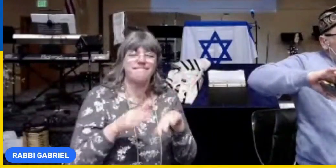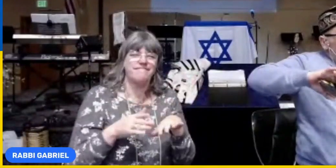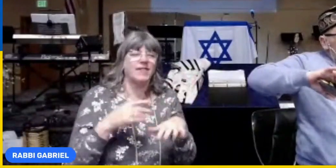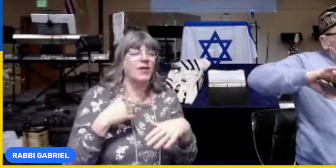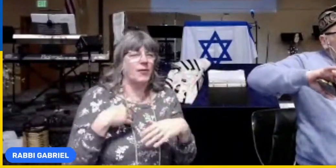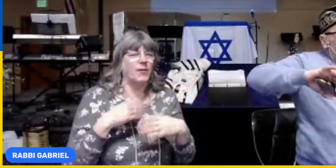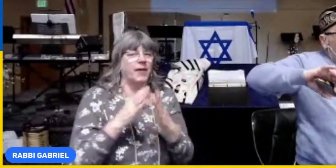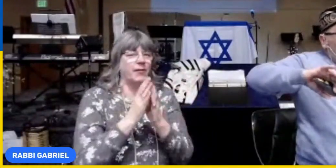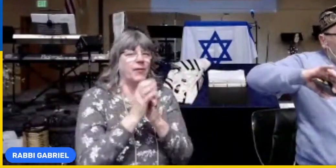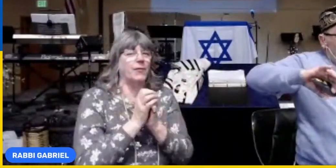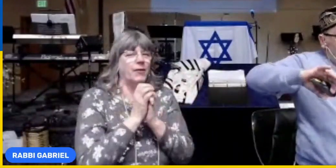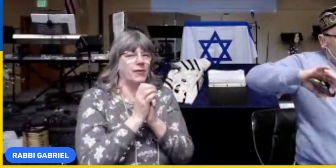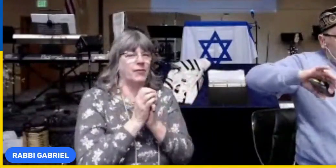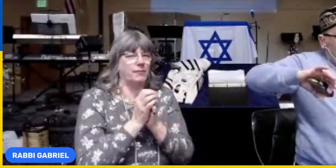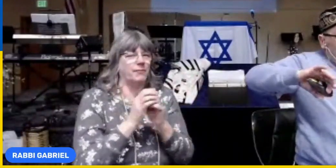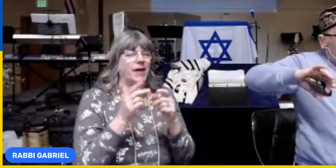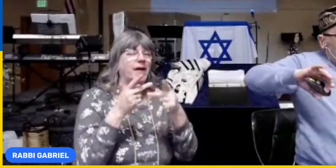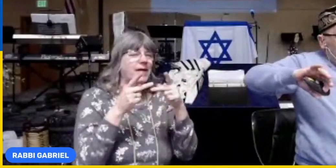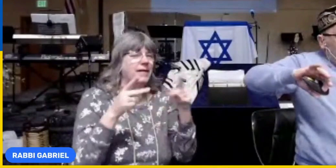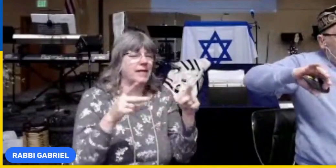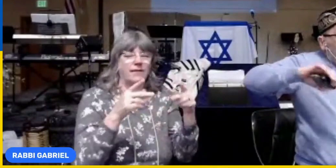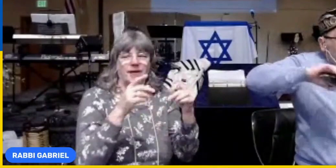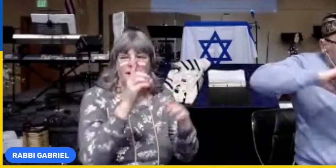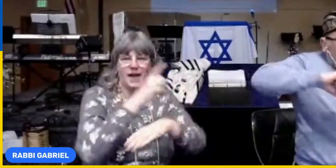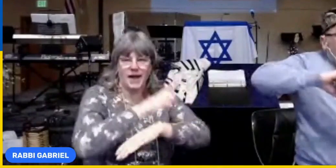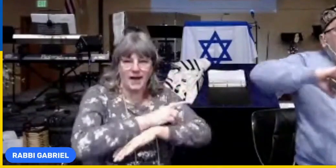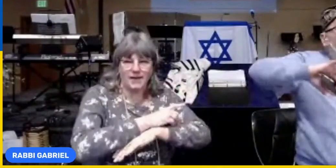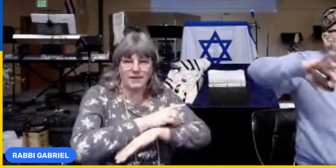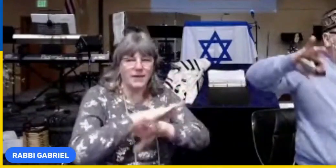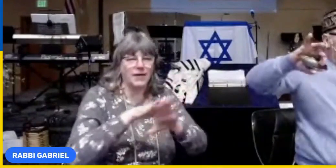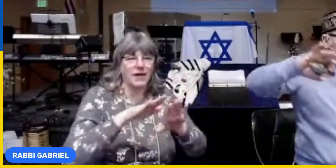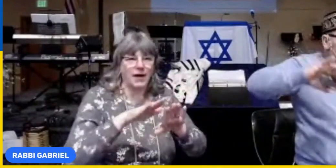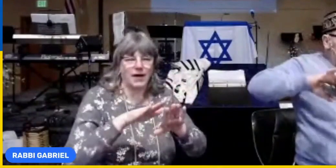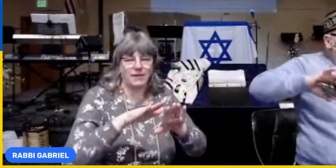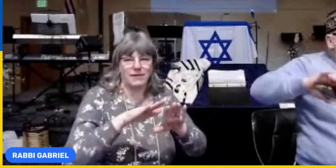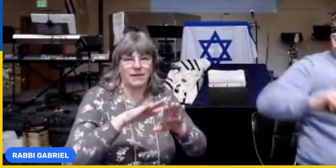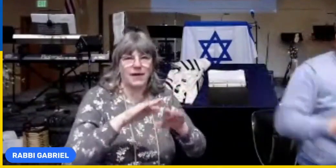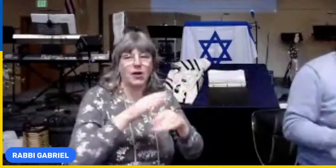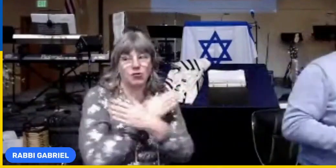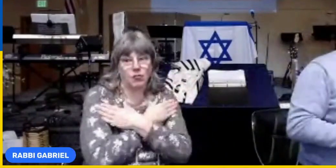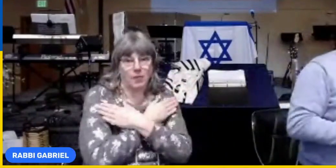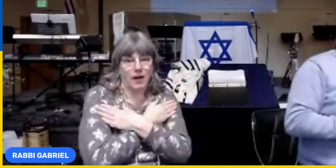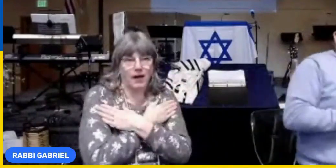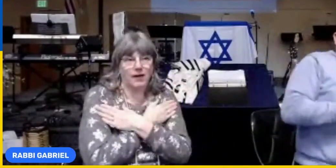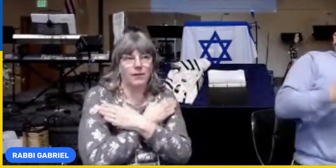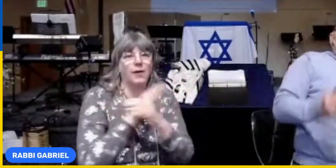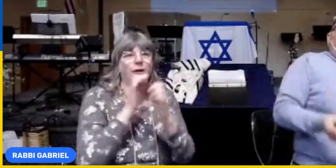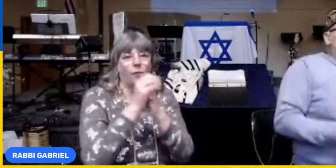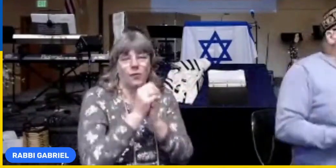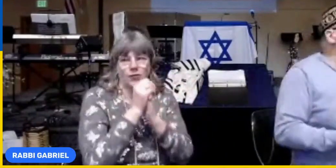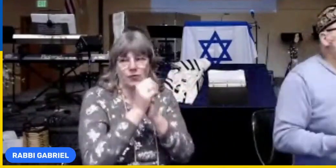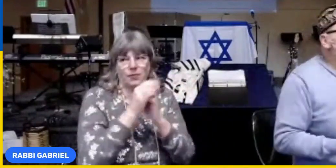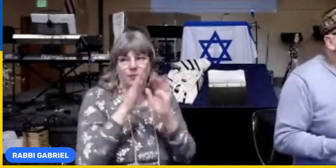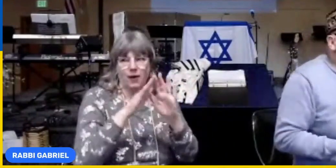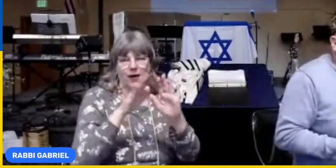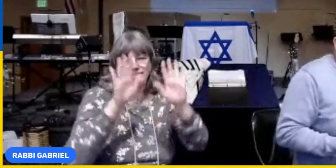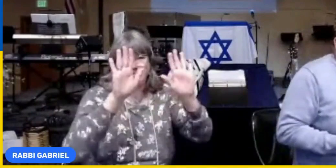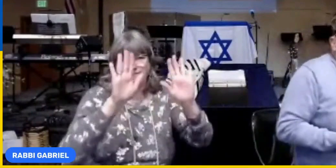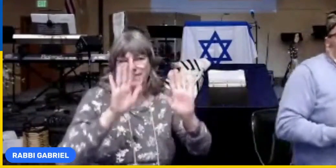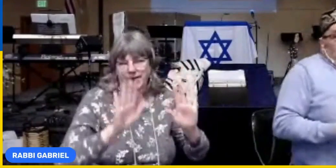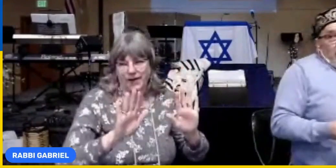day, eat differently, and that started, you know. And I'm sharing that